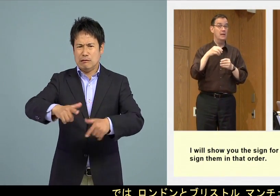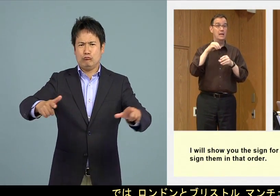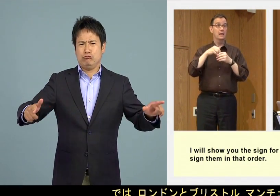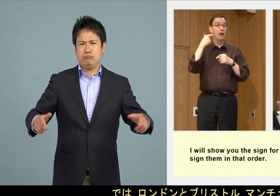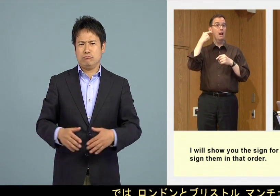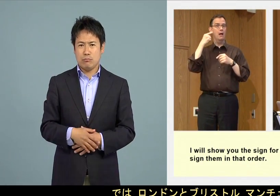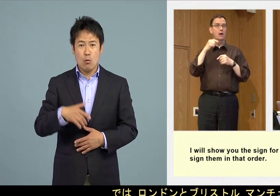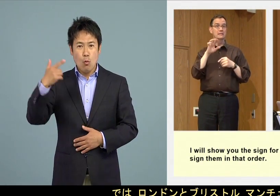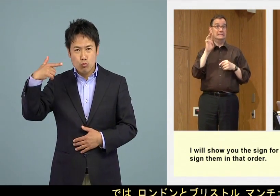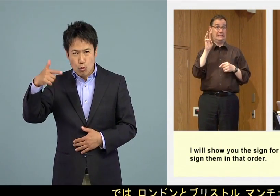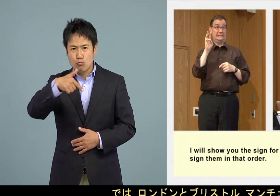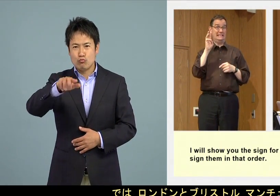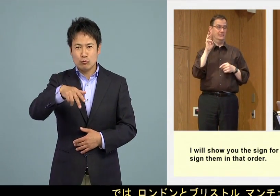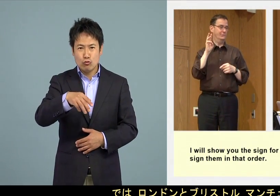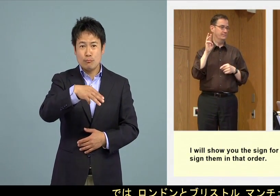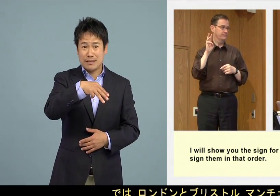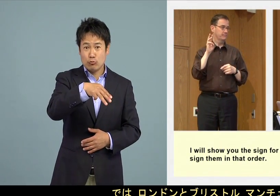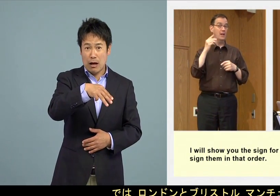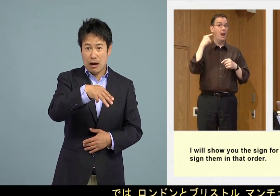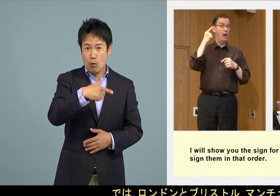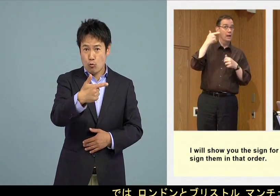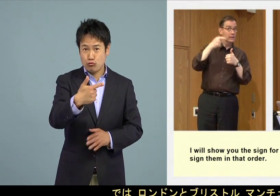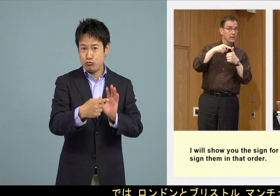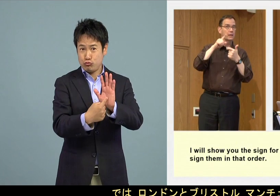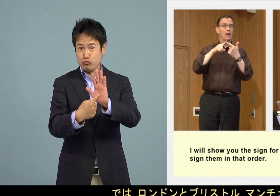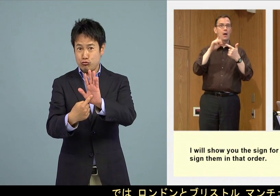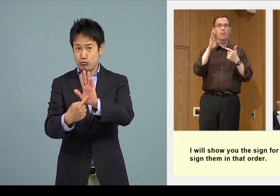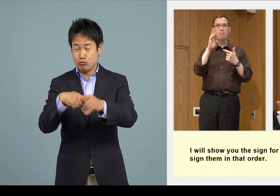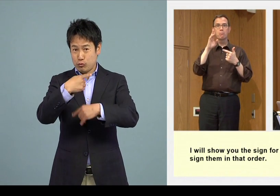London, Bristol and Manchester. I'll sign them in that order.